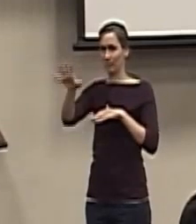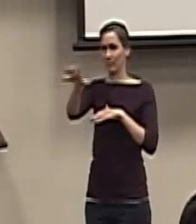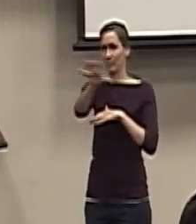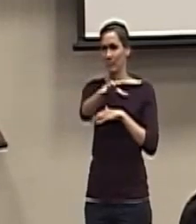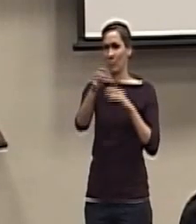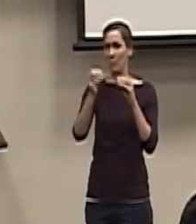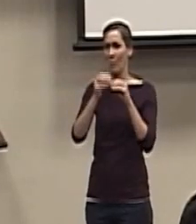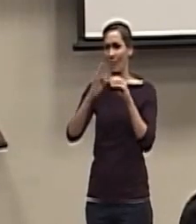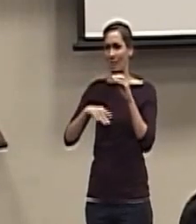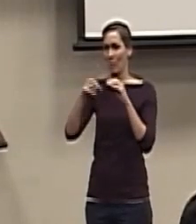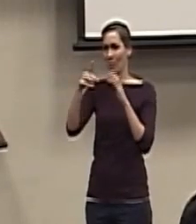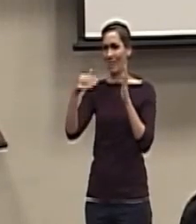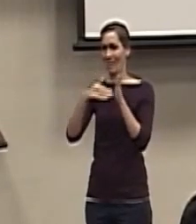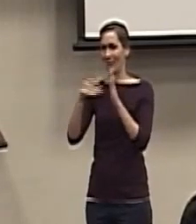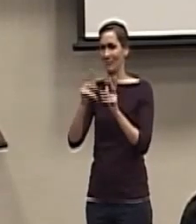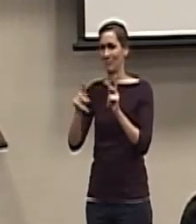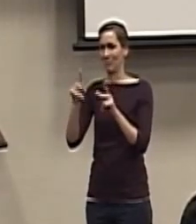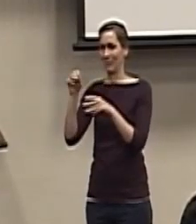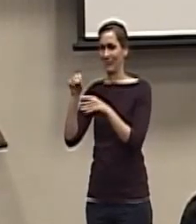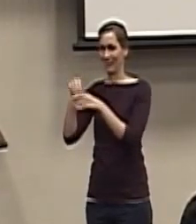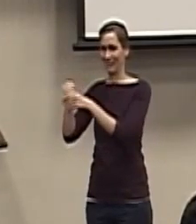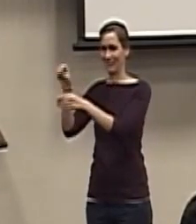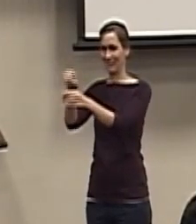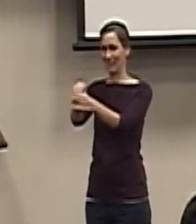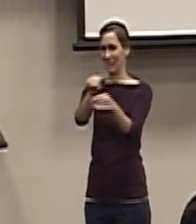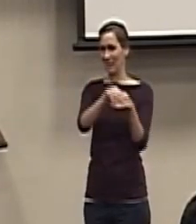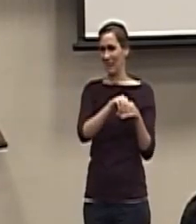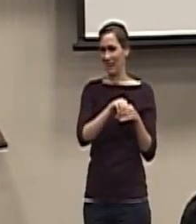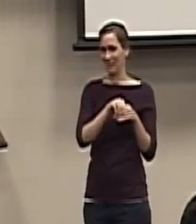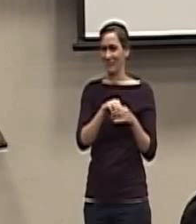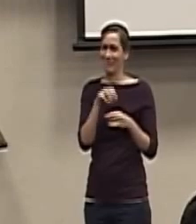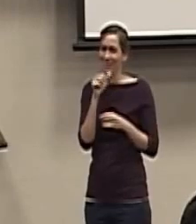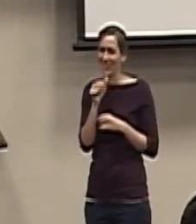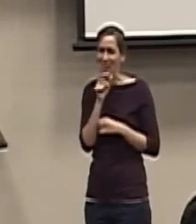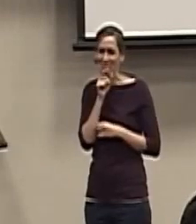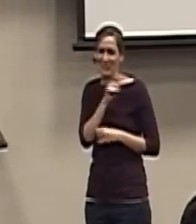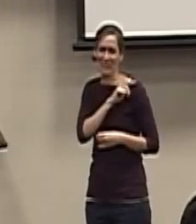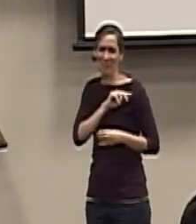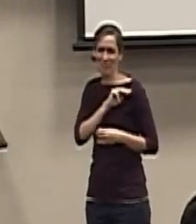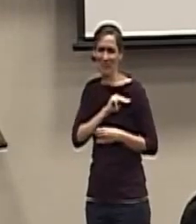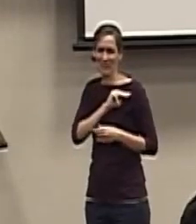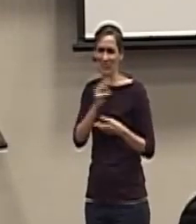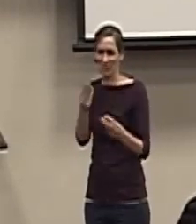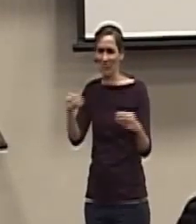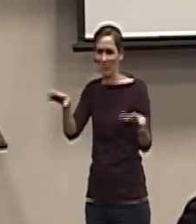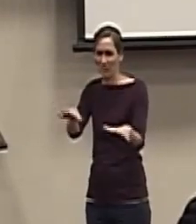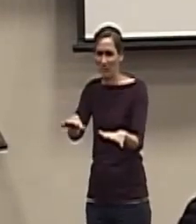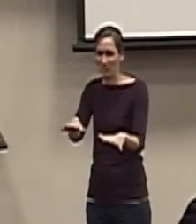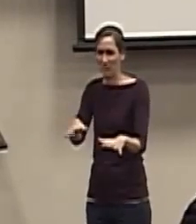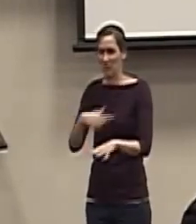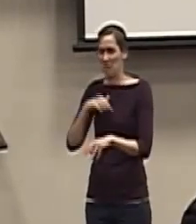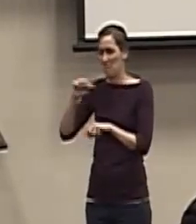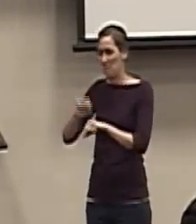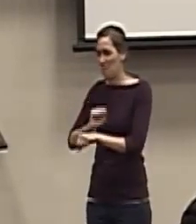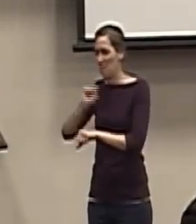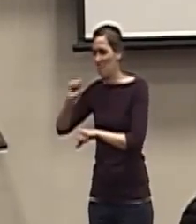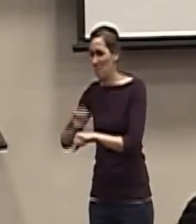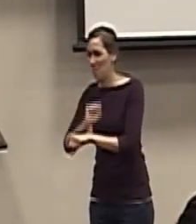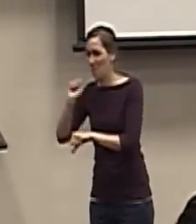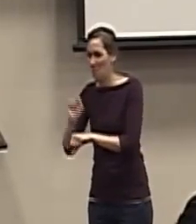field. I worked hard for the kingdom, but I don't know that I ever felt like I was doing mission